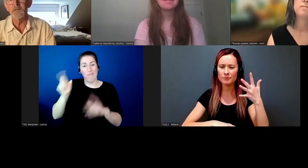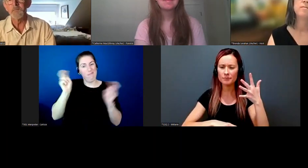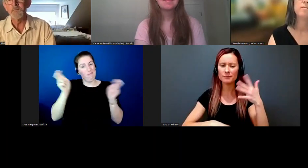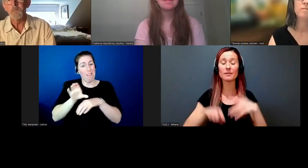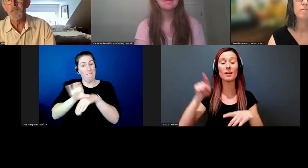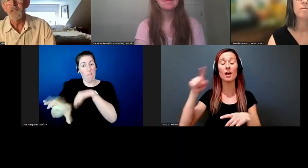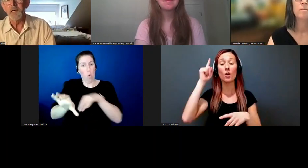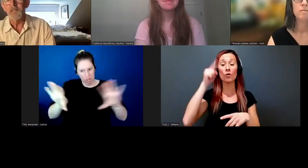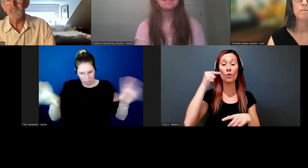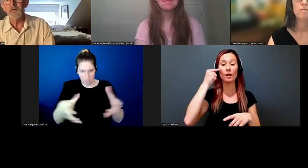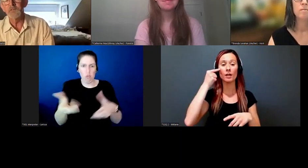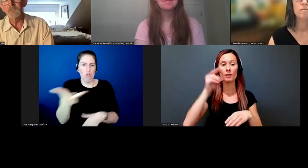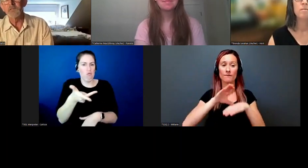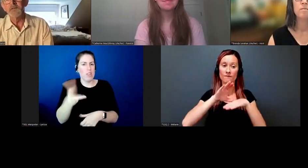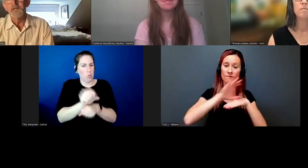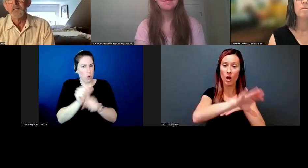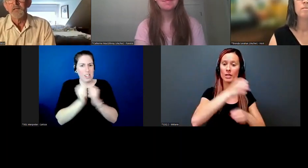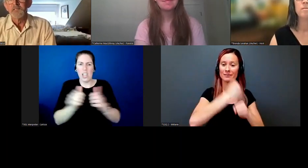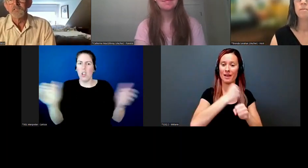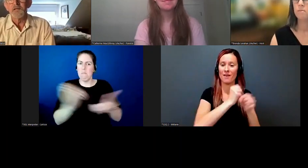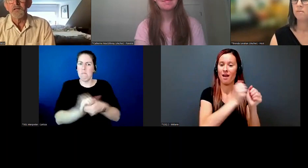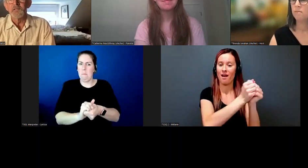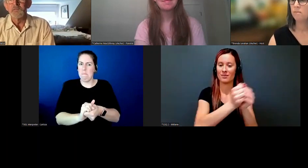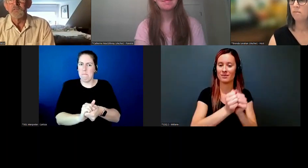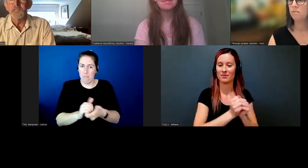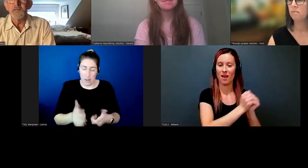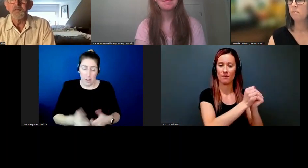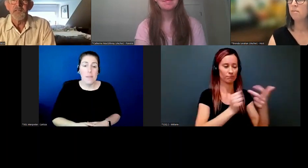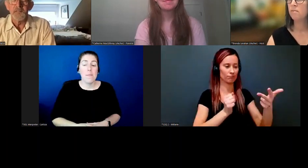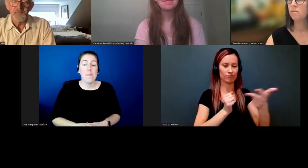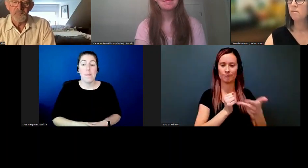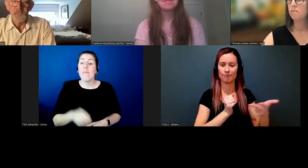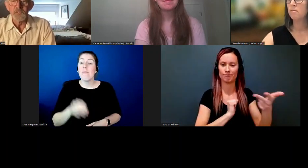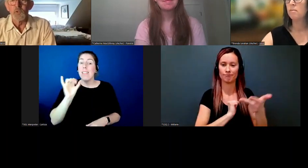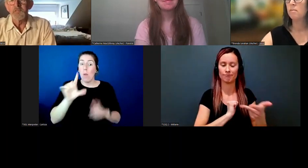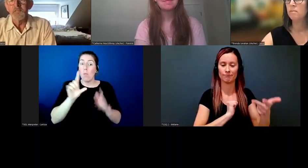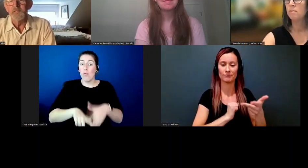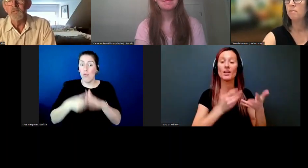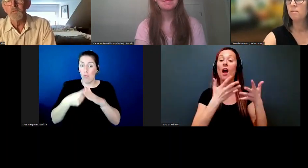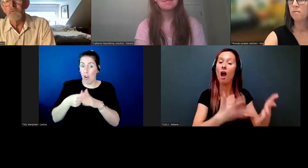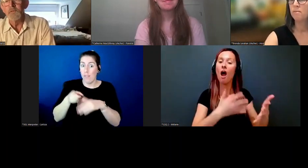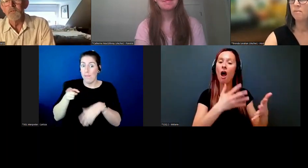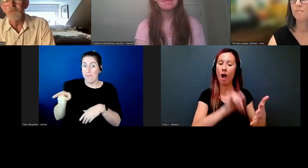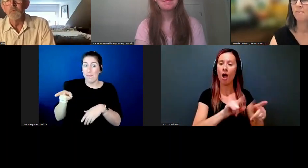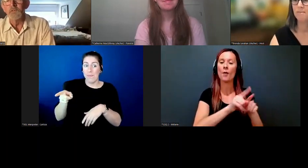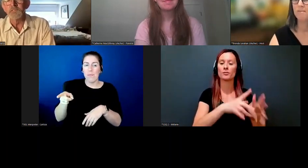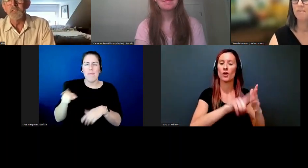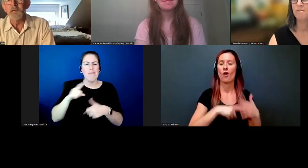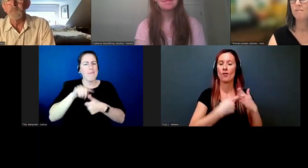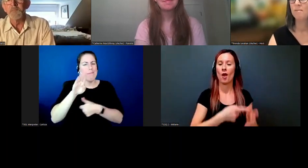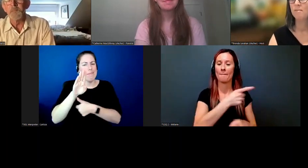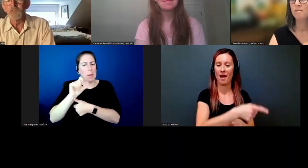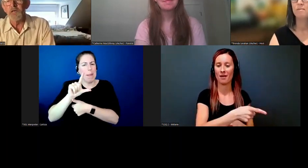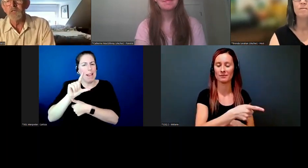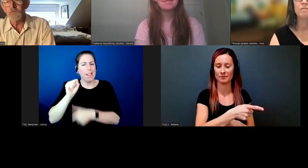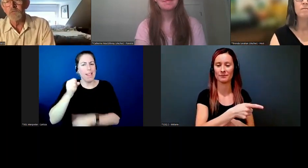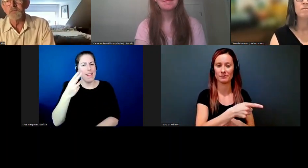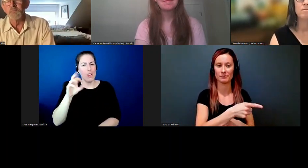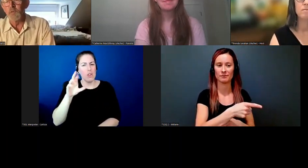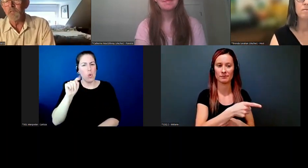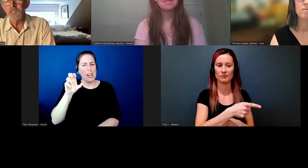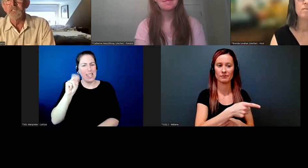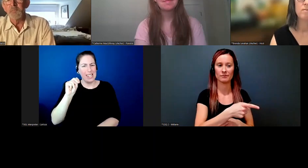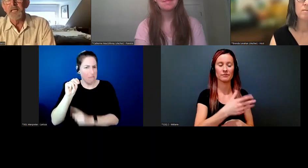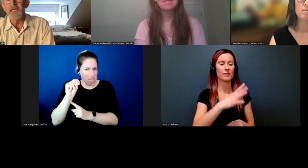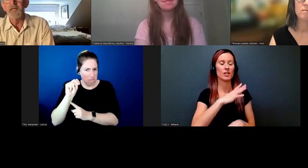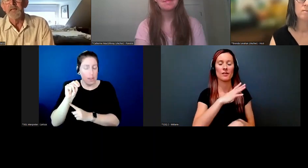together. And that's how it sort of started. There was Bill Shorten who was charged with